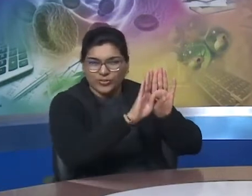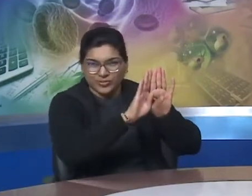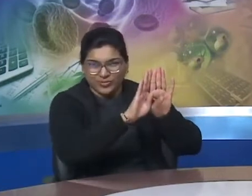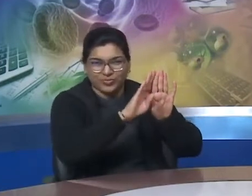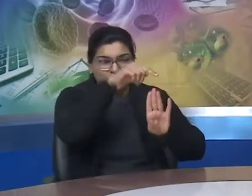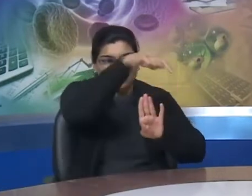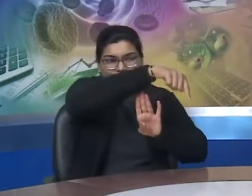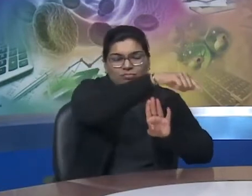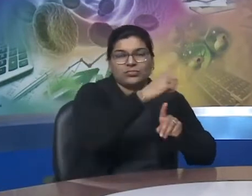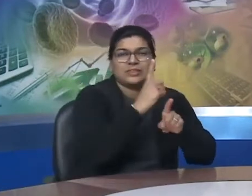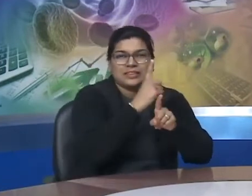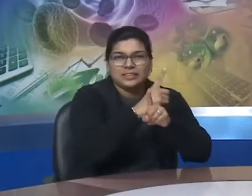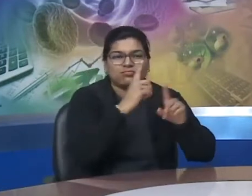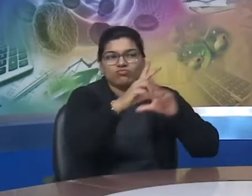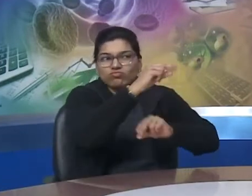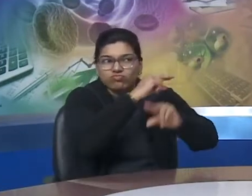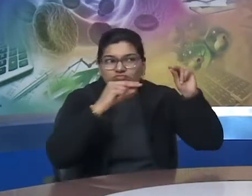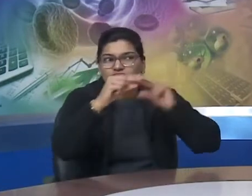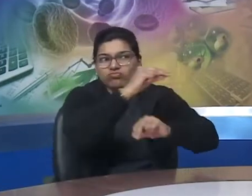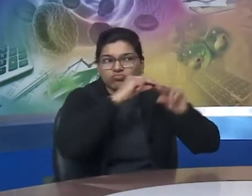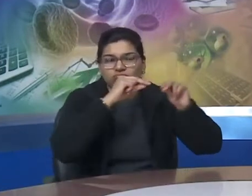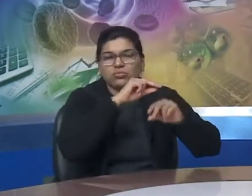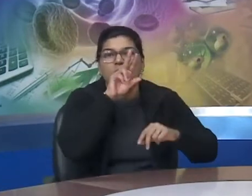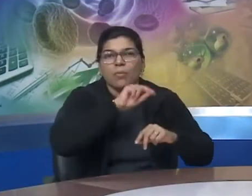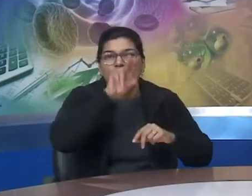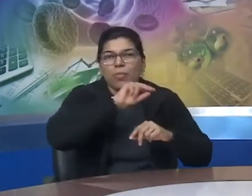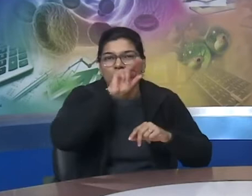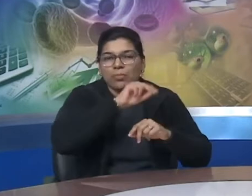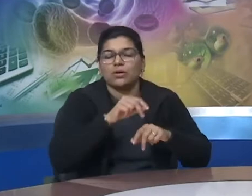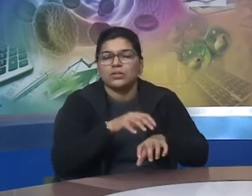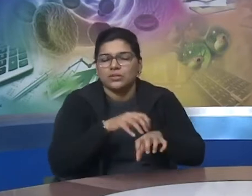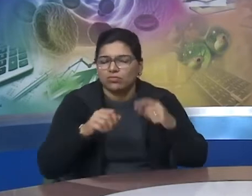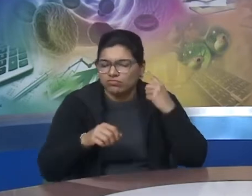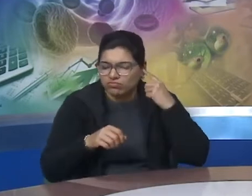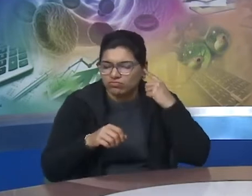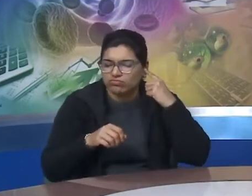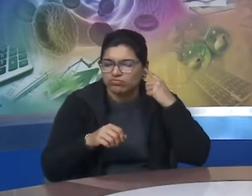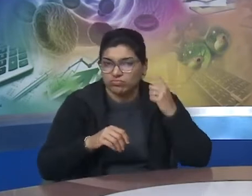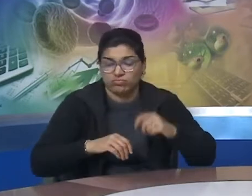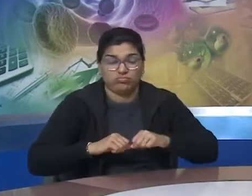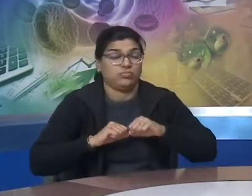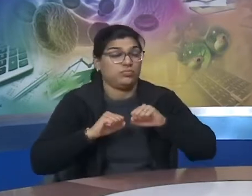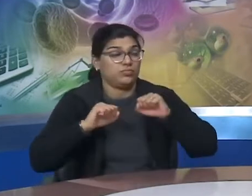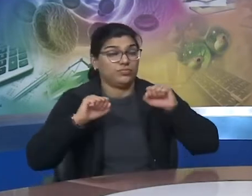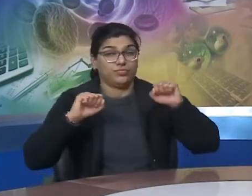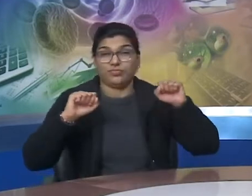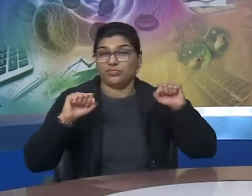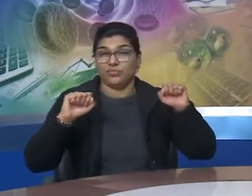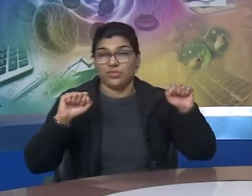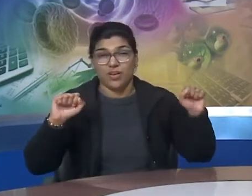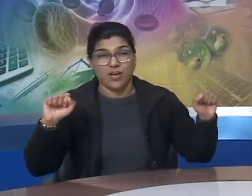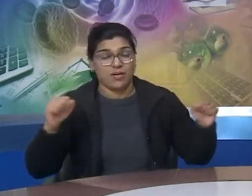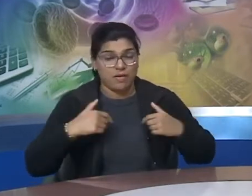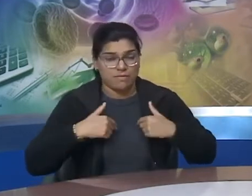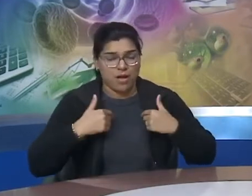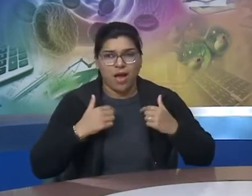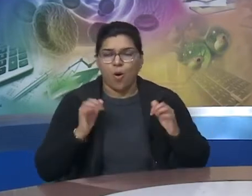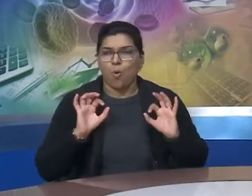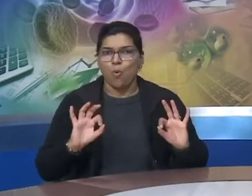Meanwhile, I awoke after a very good stretch of sleep